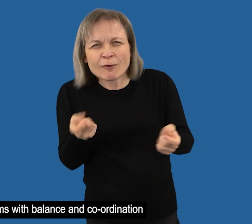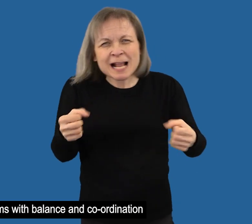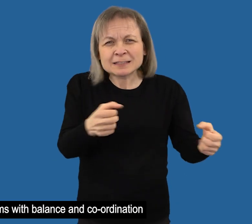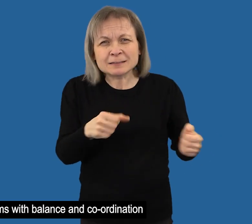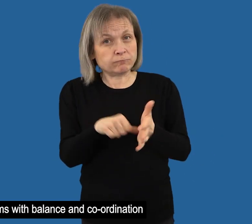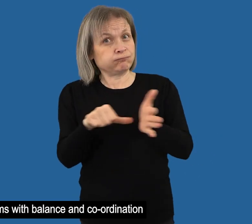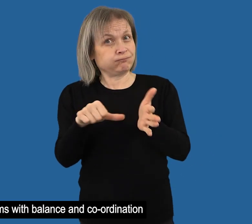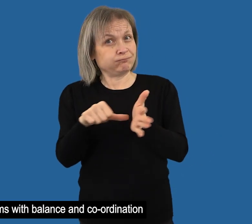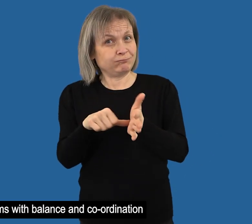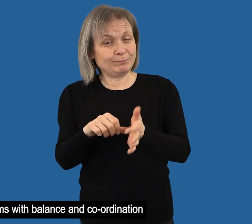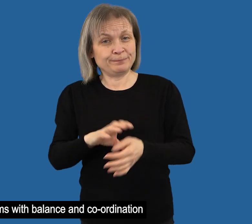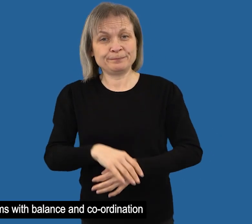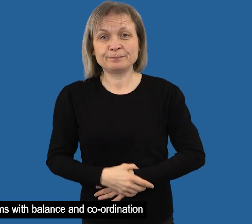and coordination,